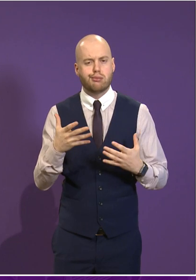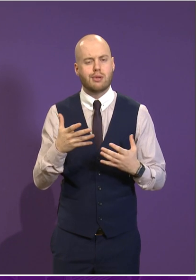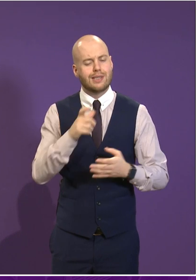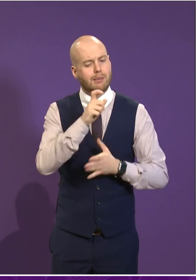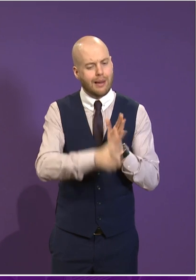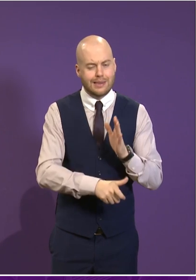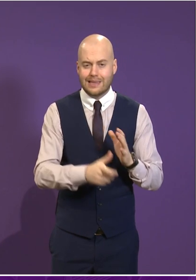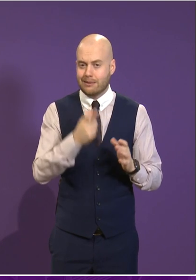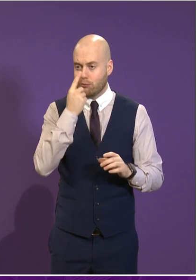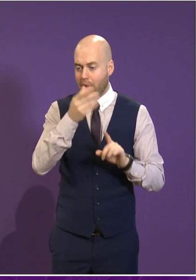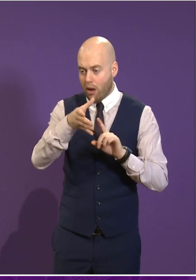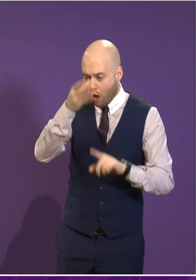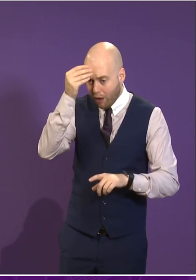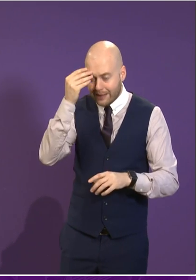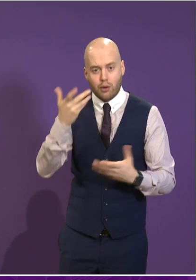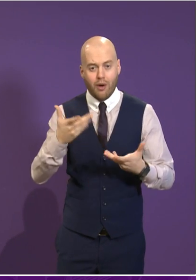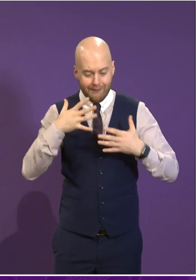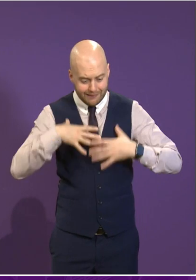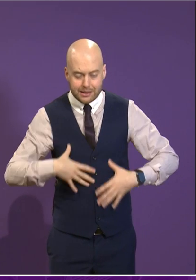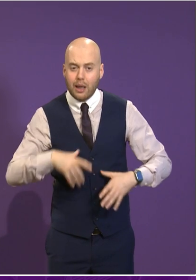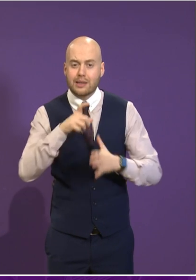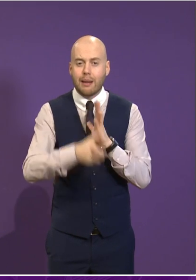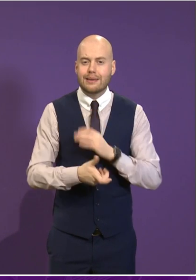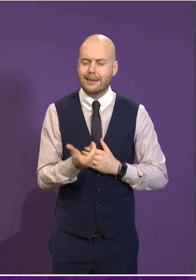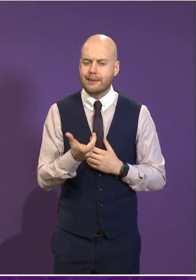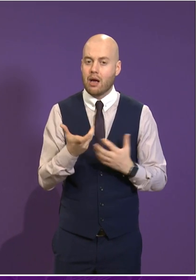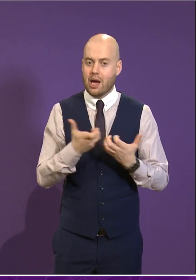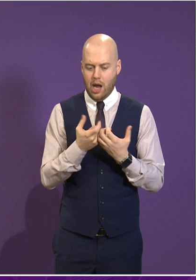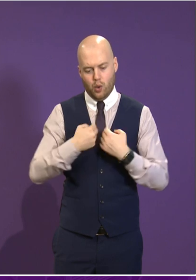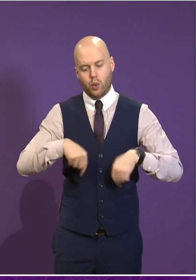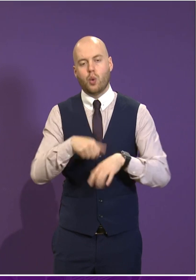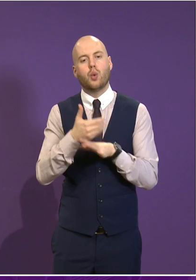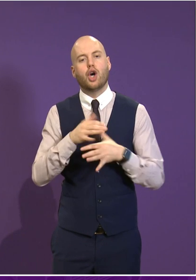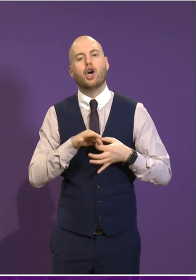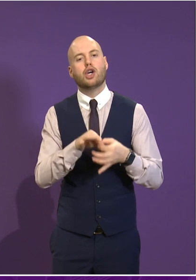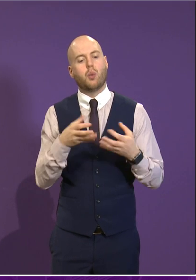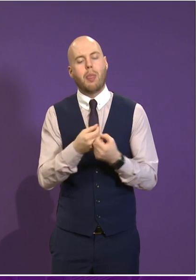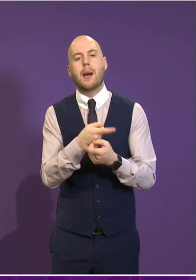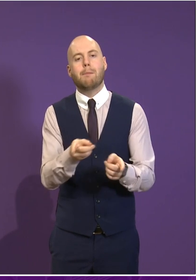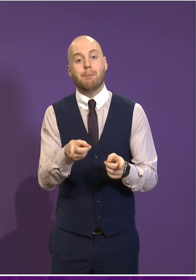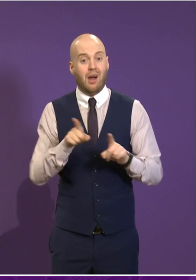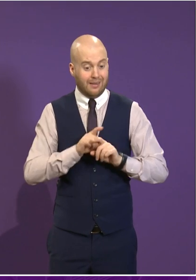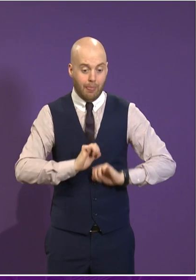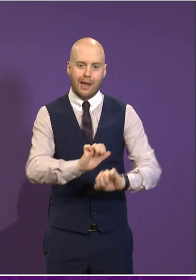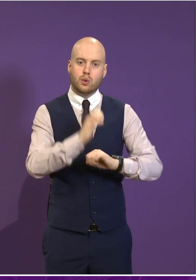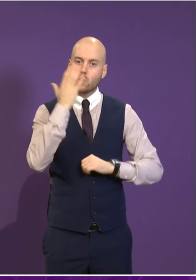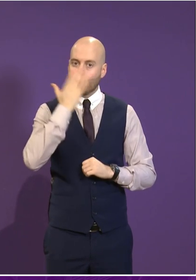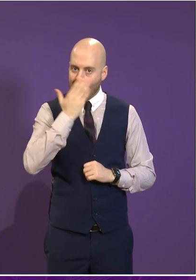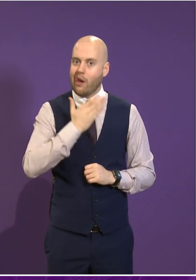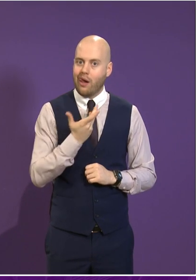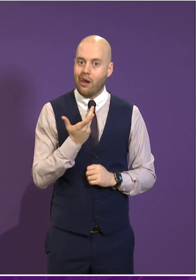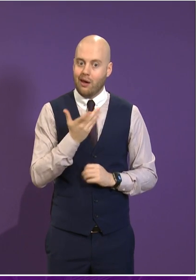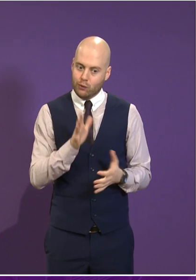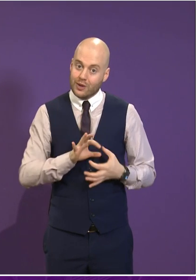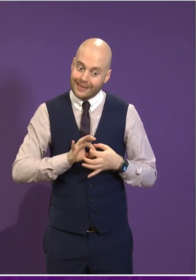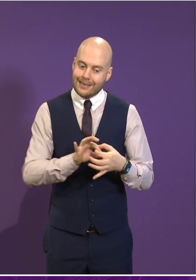or physical disability, how we work with them and their educational school to get them in, I think is something that we do